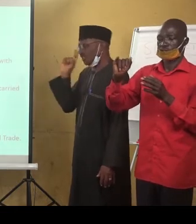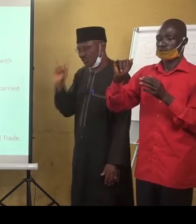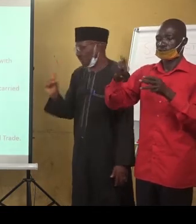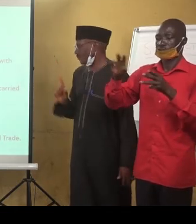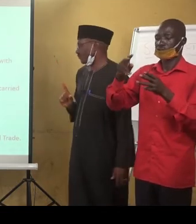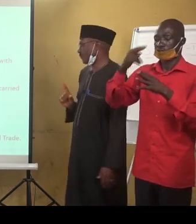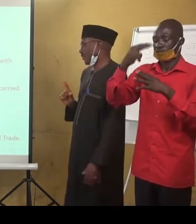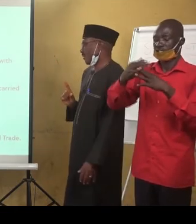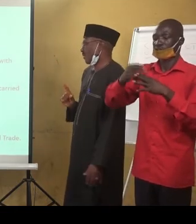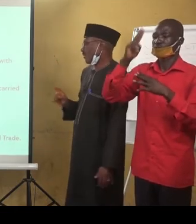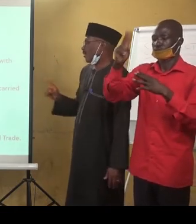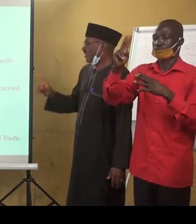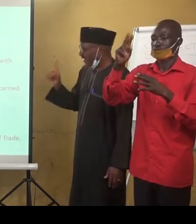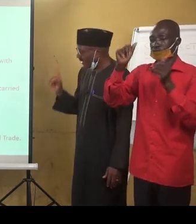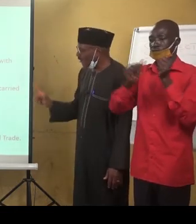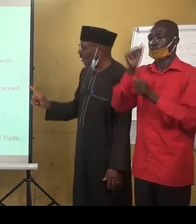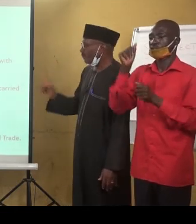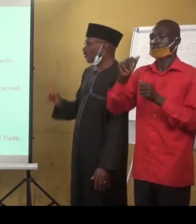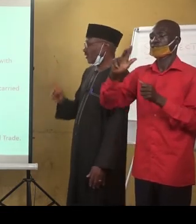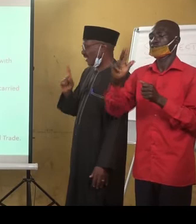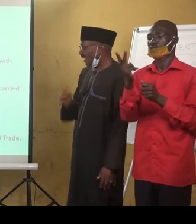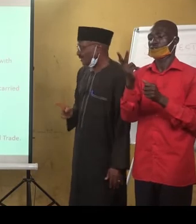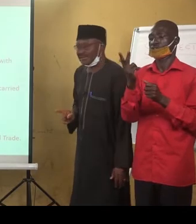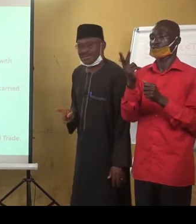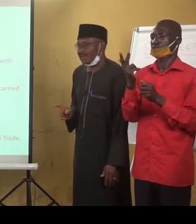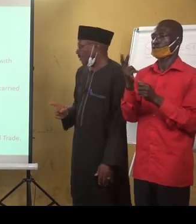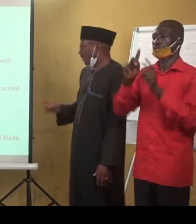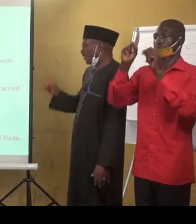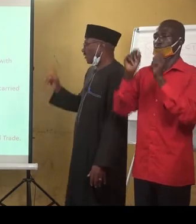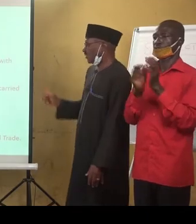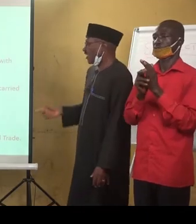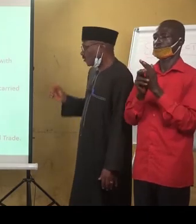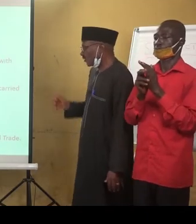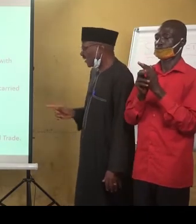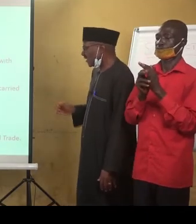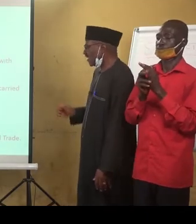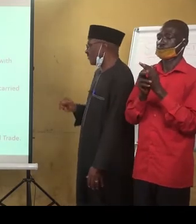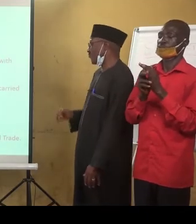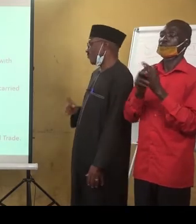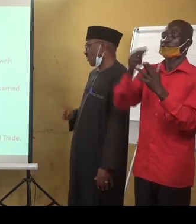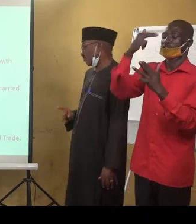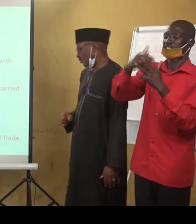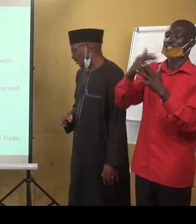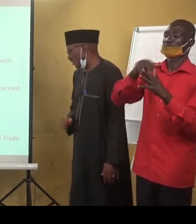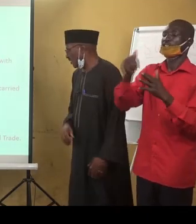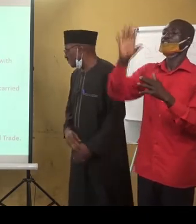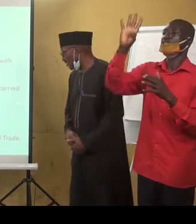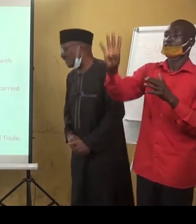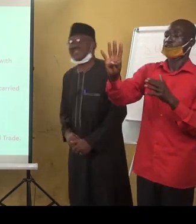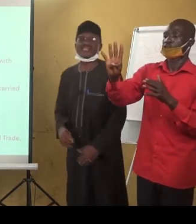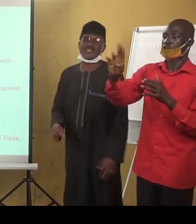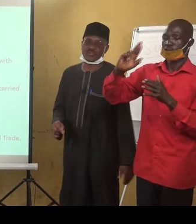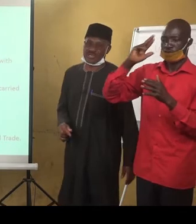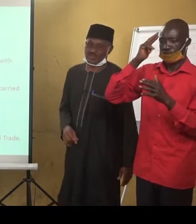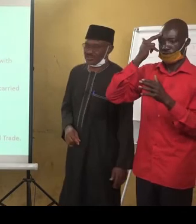2 each. The third one, but not the last, is enumerate any 4 factors